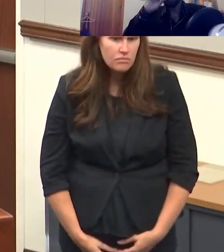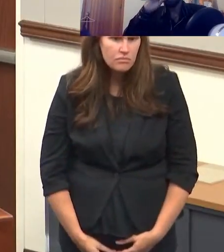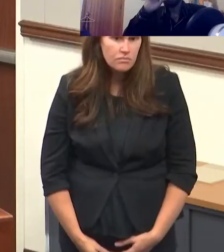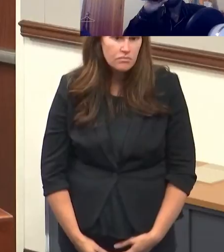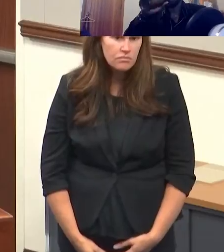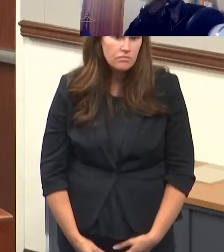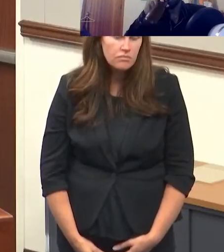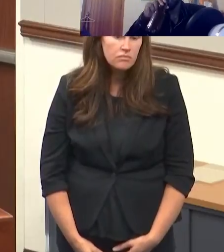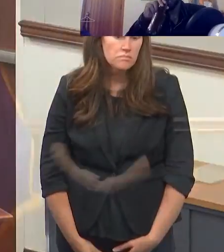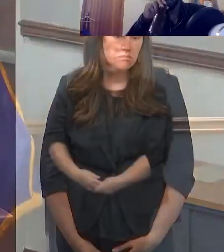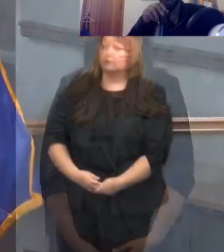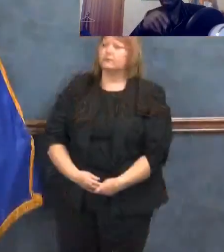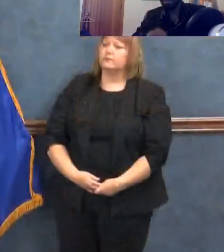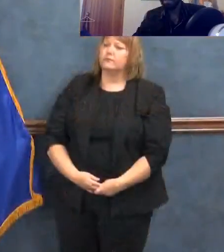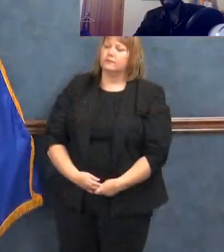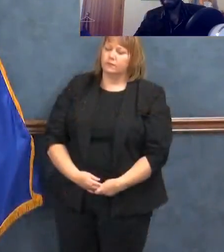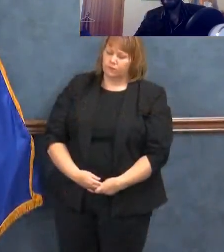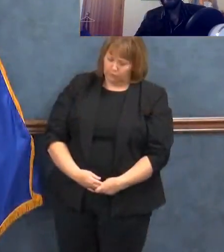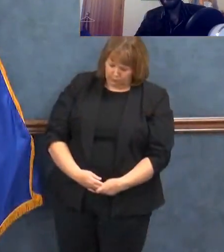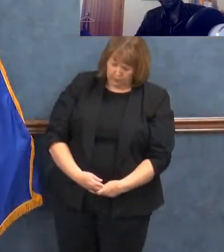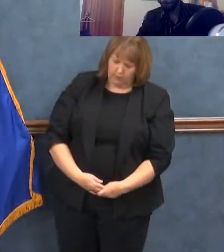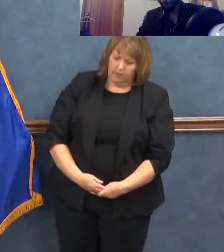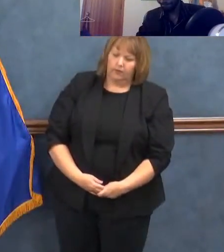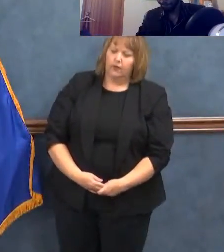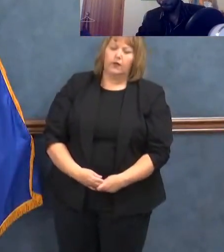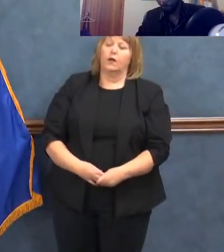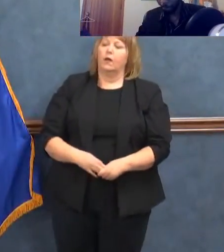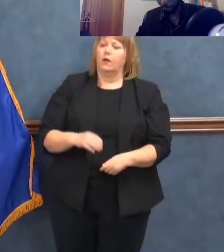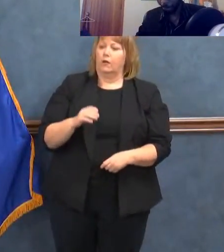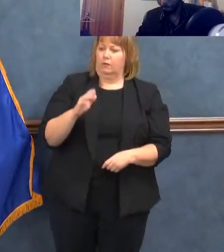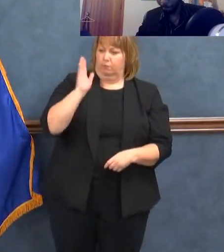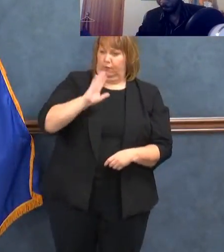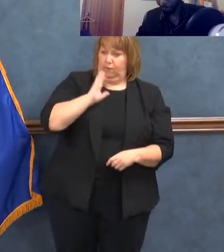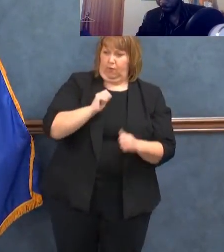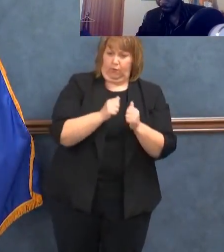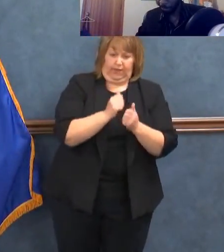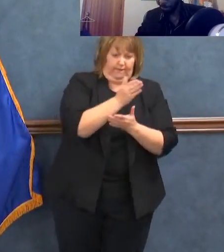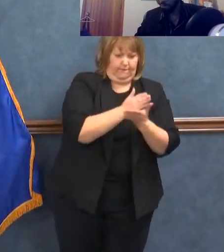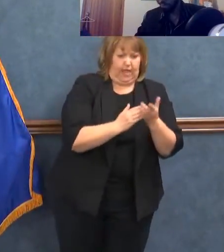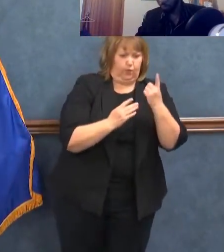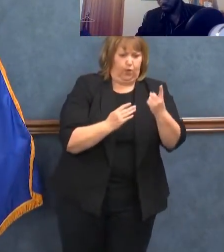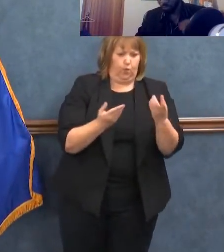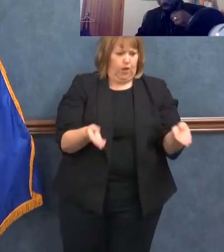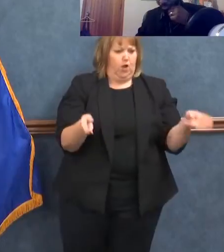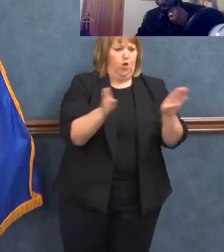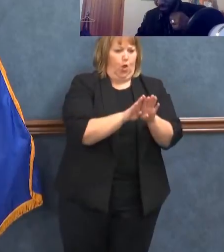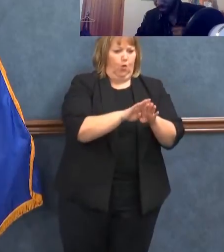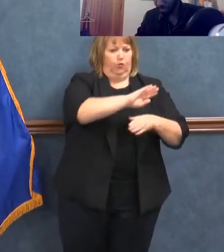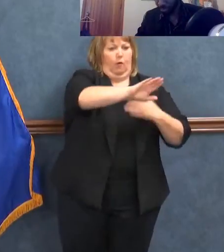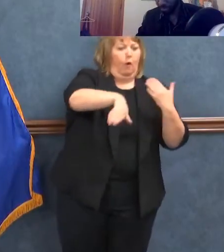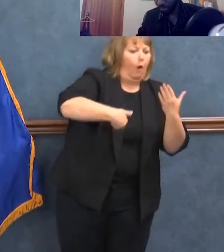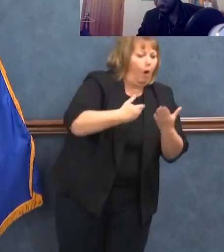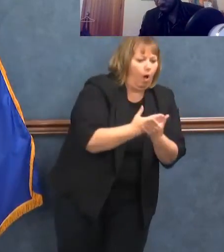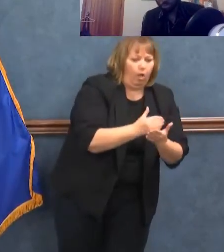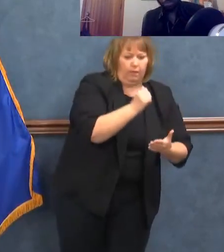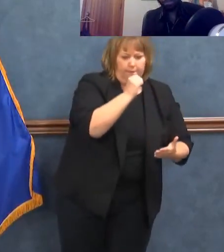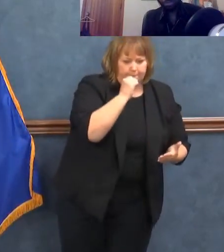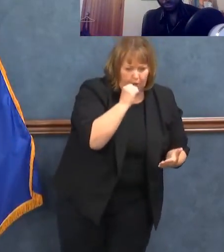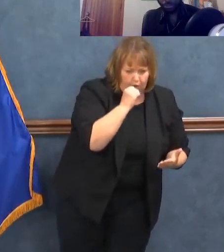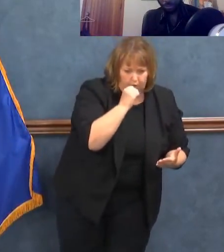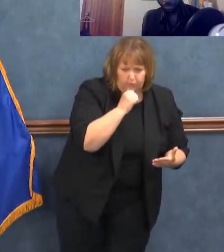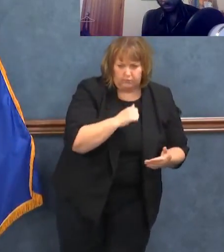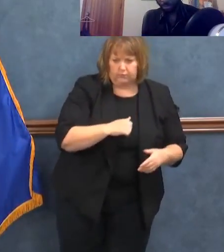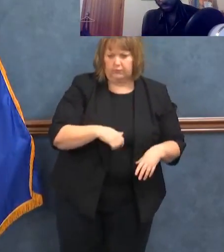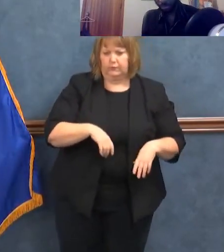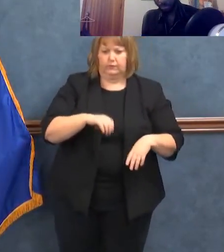and, in the previous directives, we closed all the bars, when we got to a certain point. In hindsight, I don't know if that